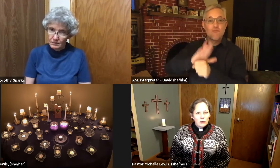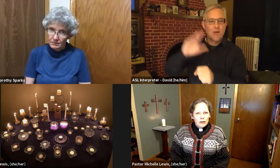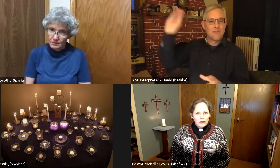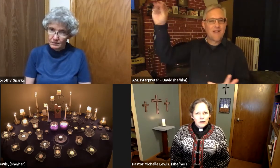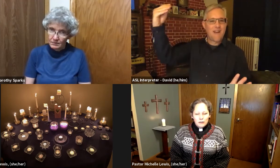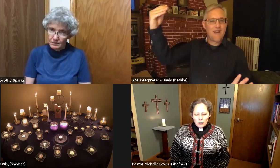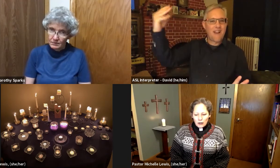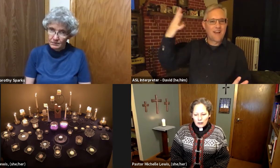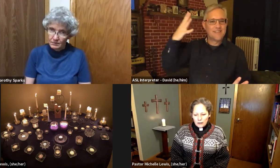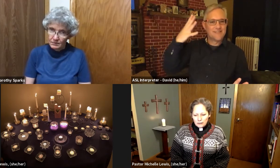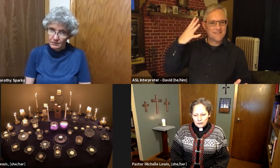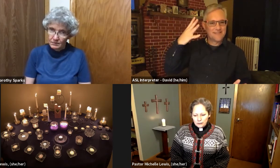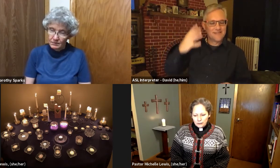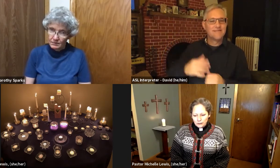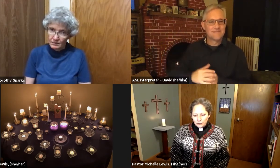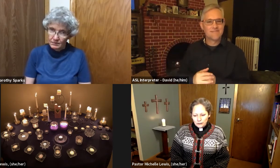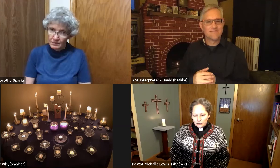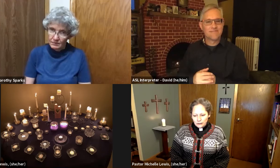as we prepare to depart,